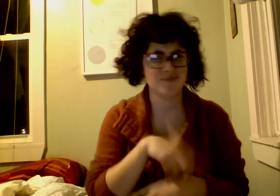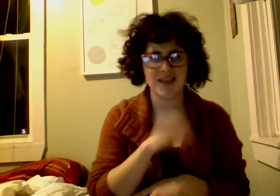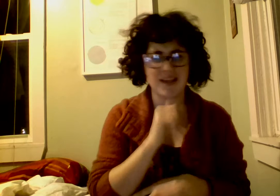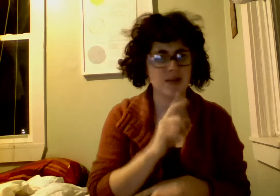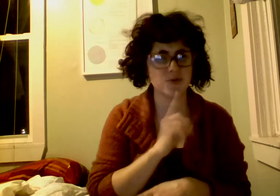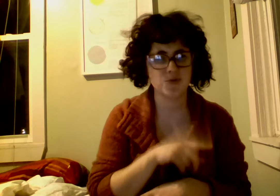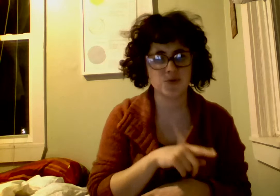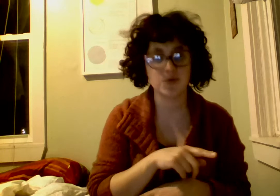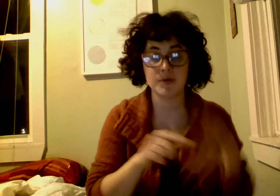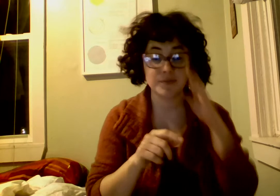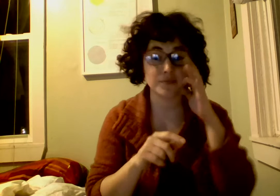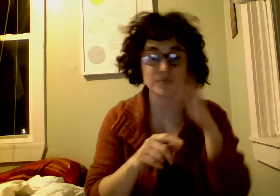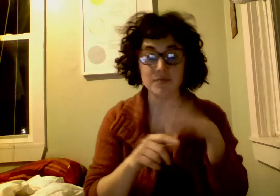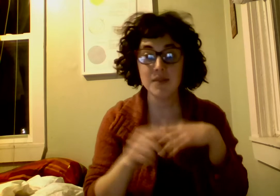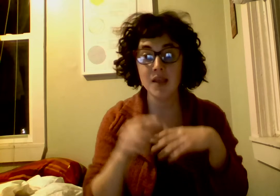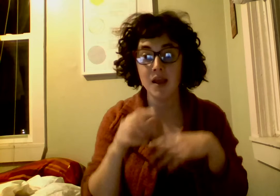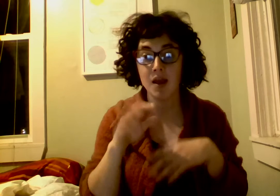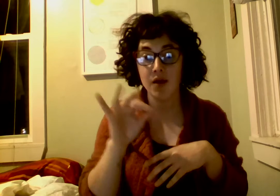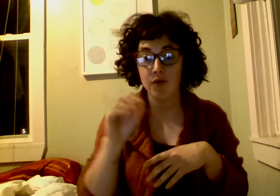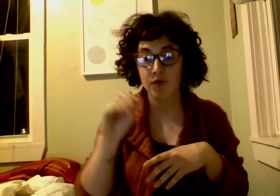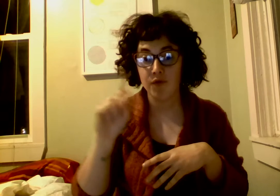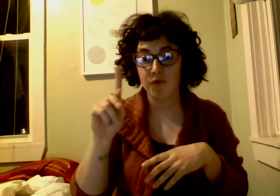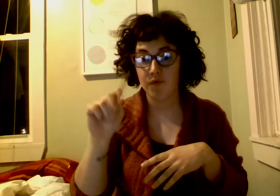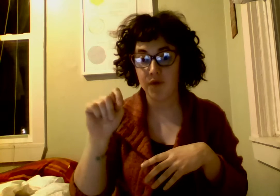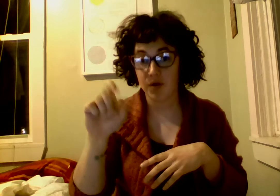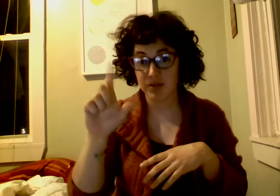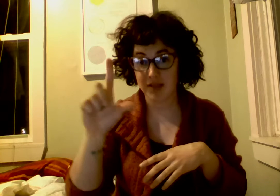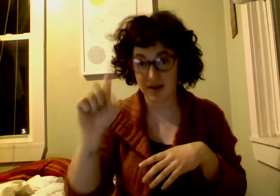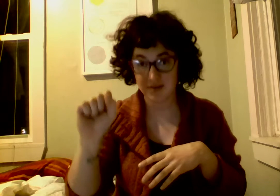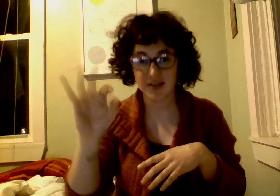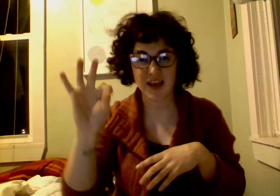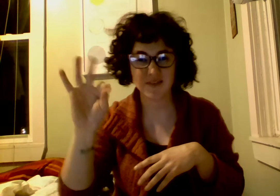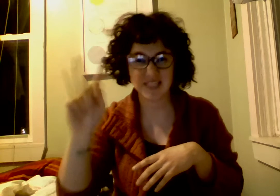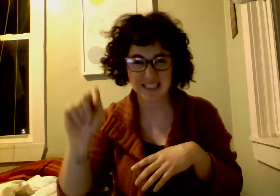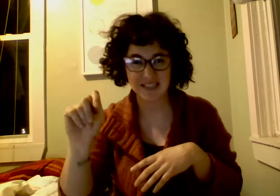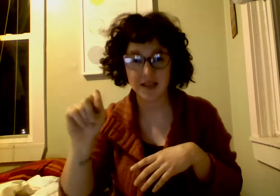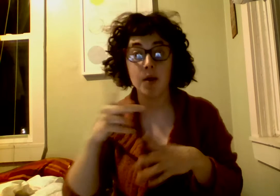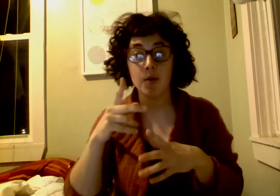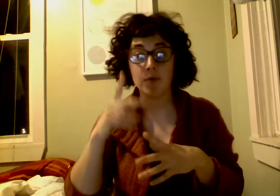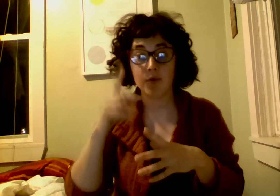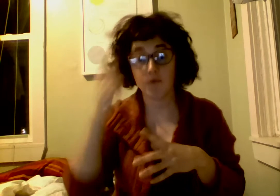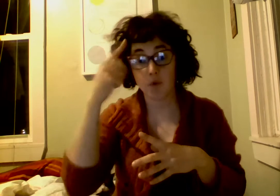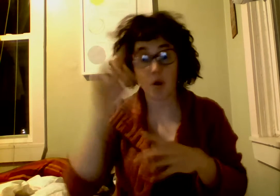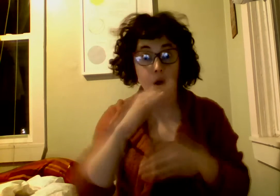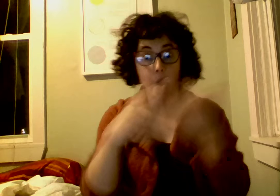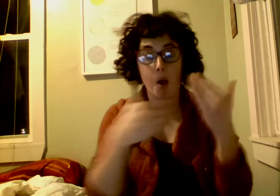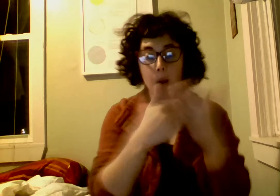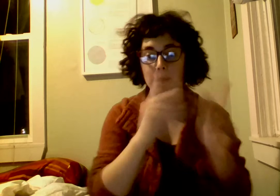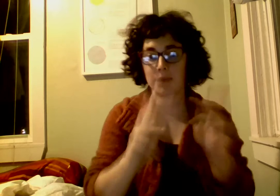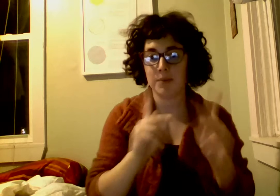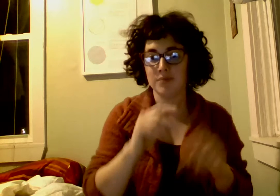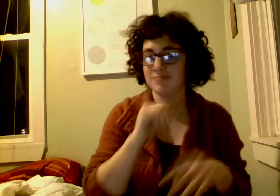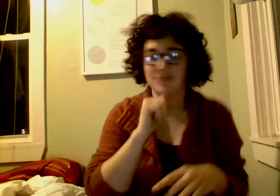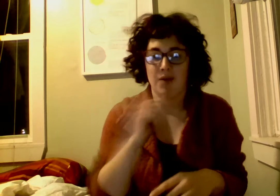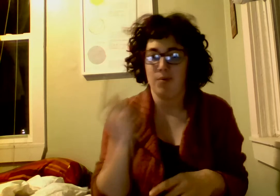way television is meant for everybody. But just as in the case is for television, there were certain kinds of stories that you would tell just when